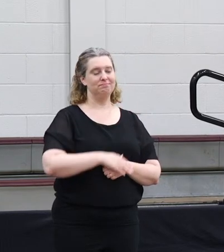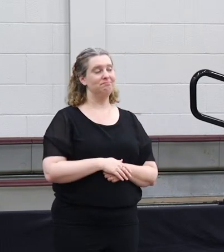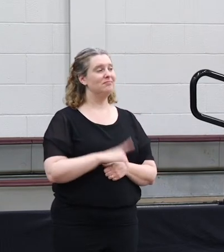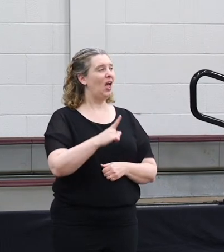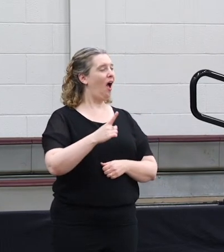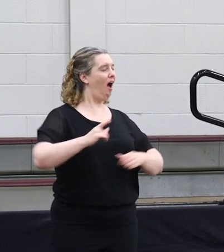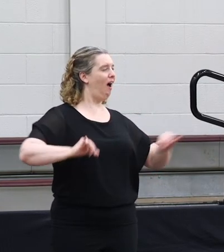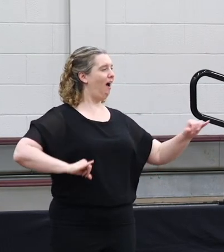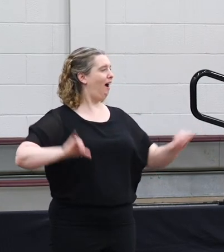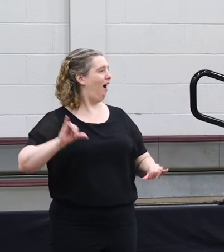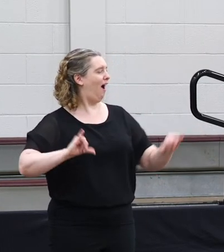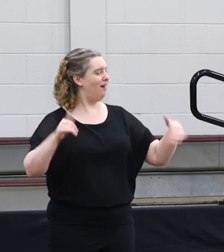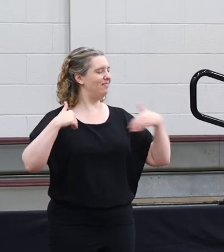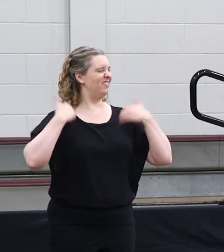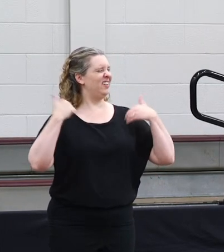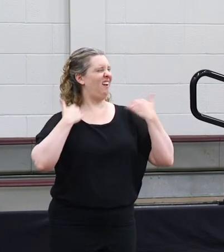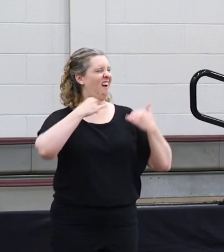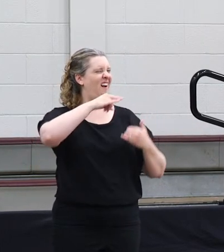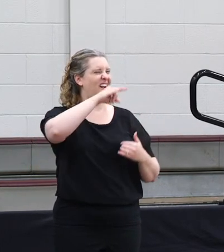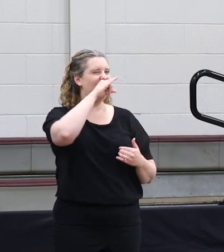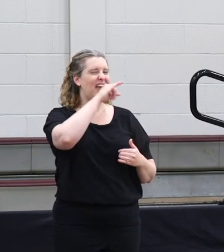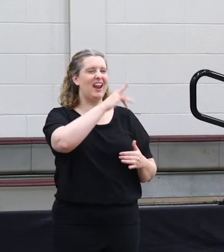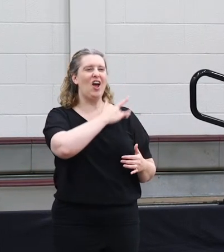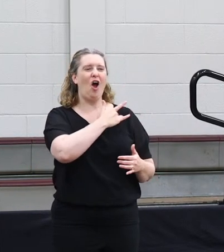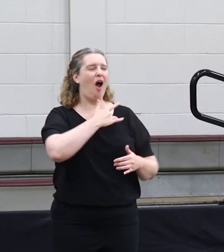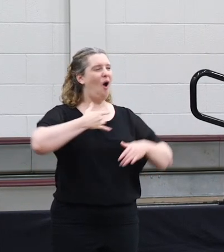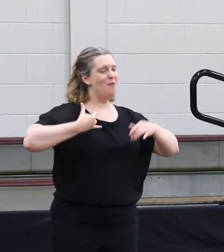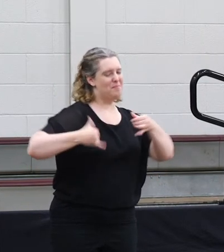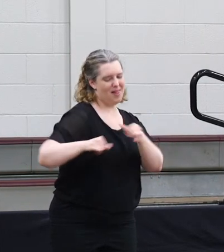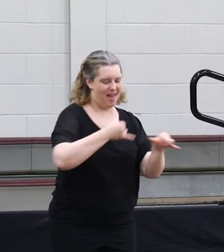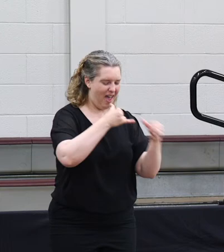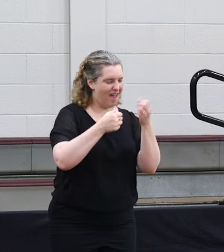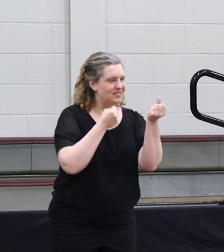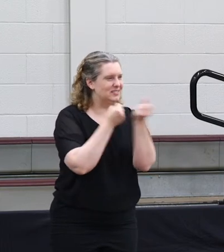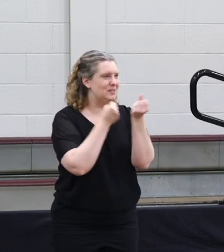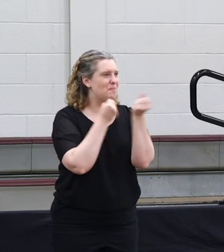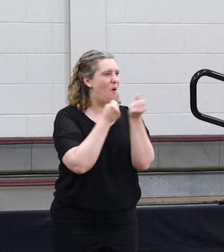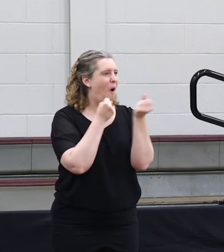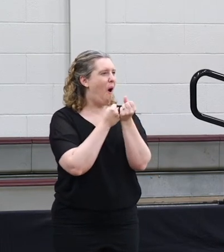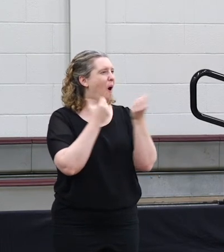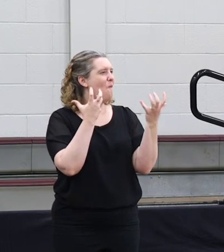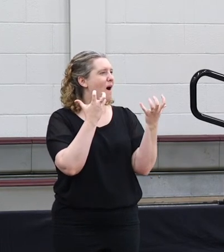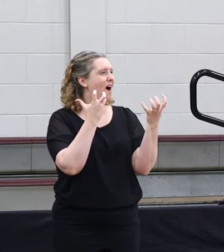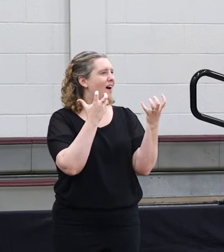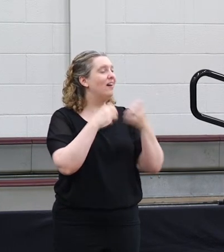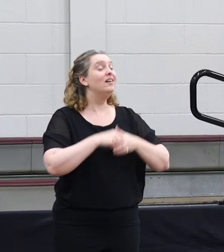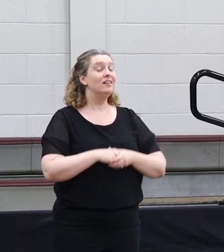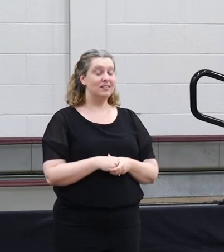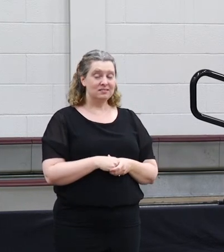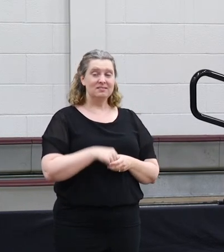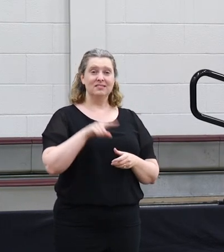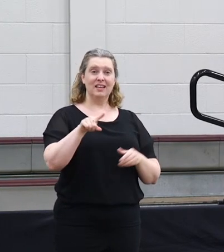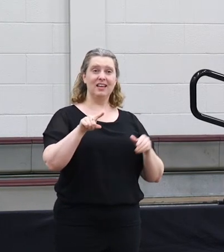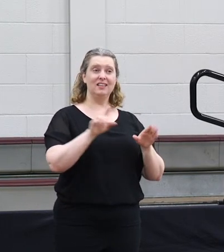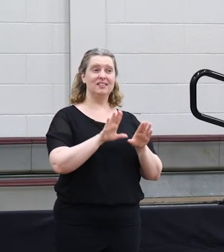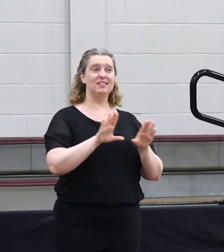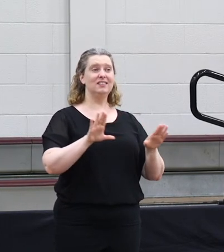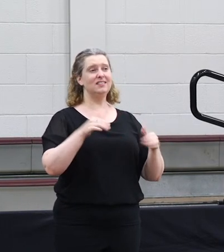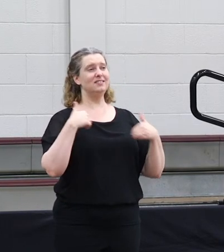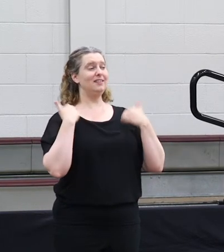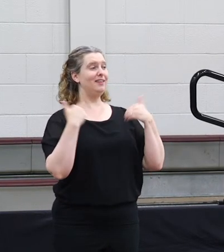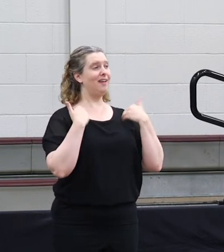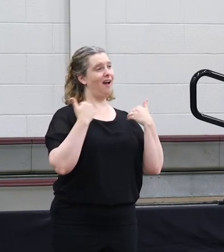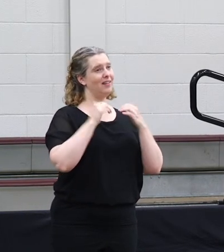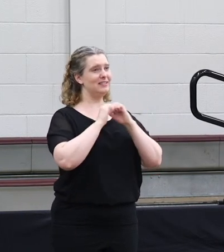bragged about being a little kid at heart and was playful and kind enough to support such a claim. Perhaps his childlike demeanor was his way